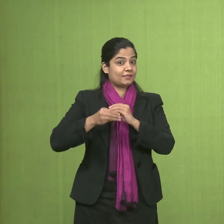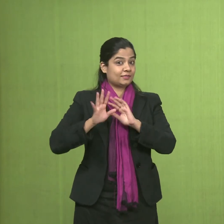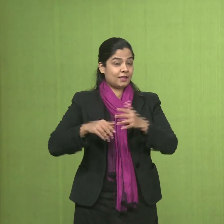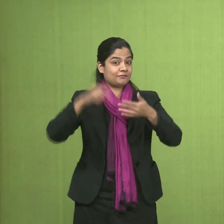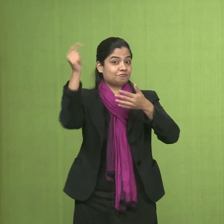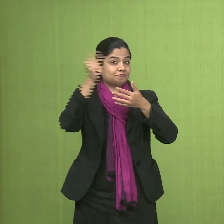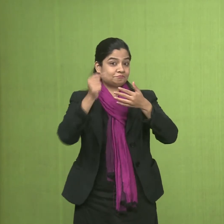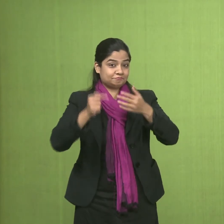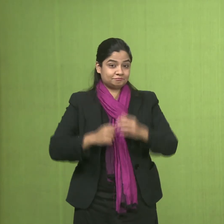Adding to the same,